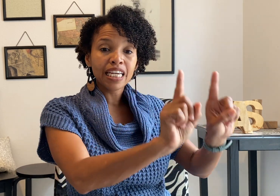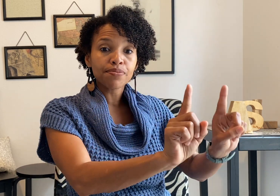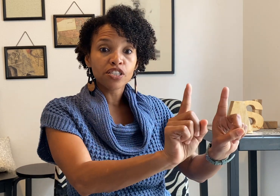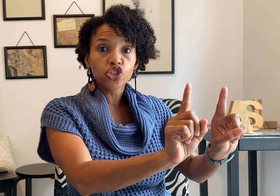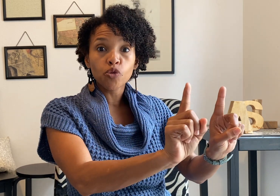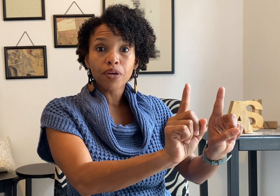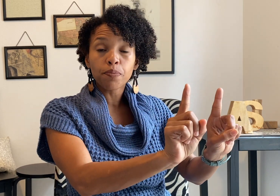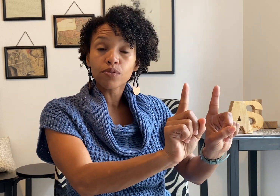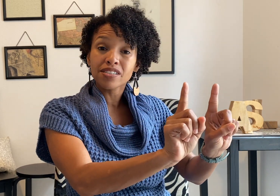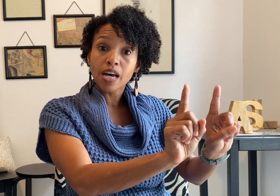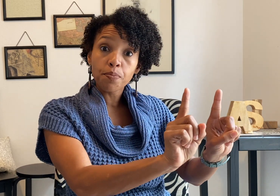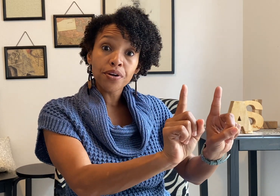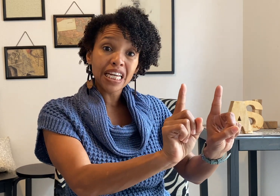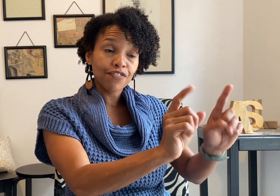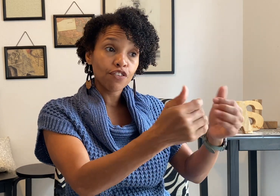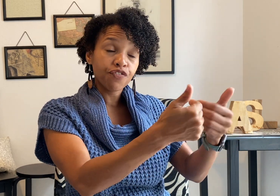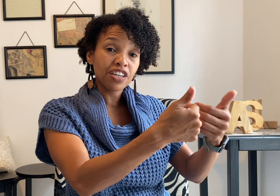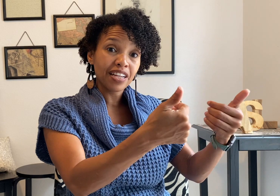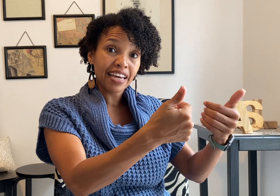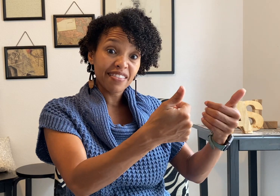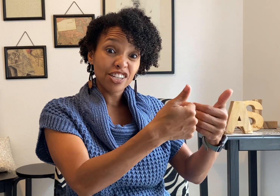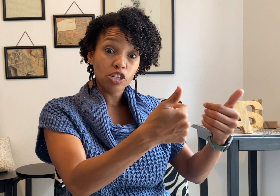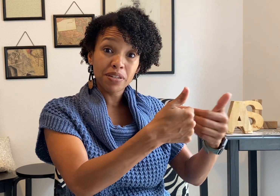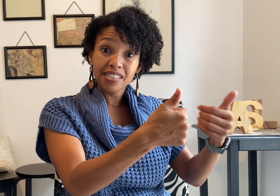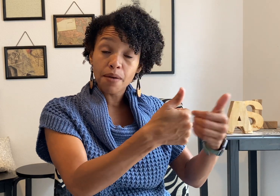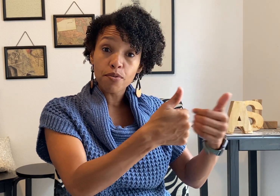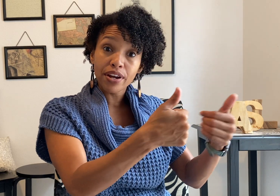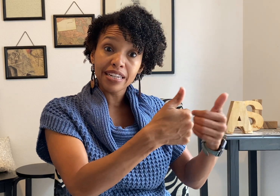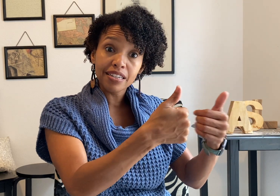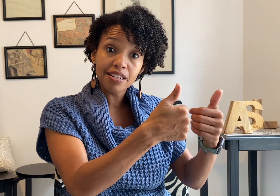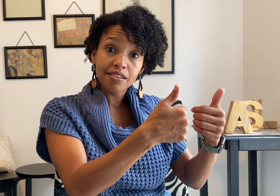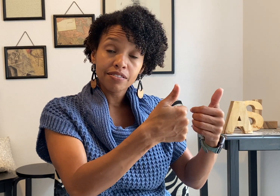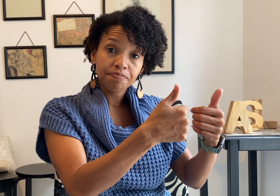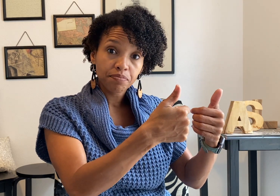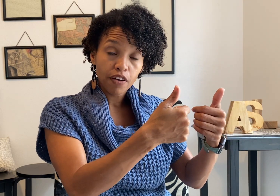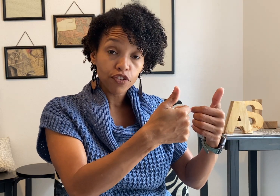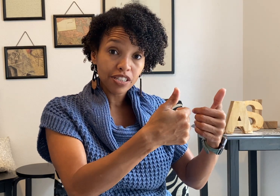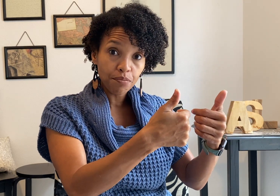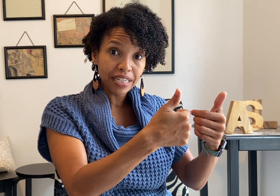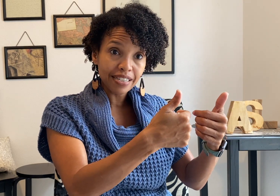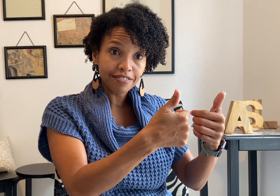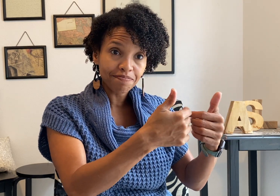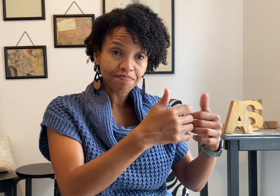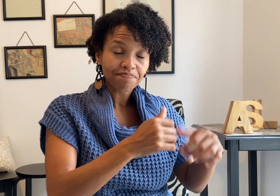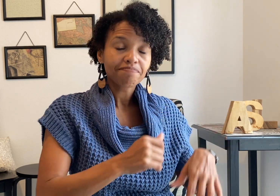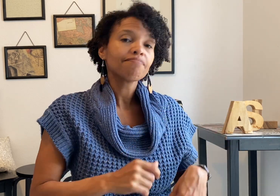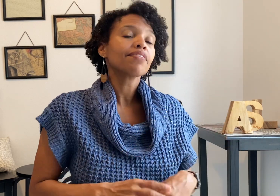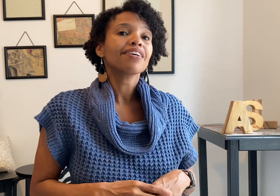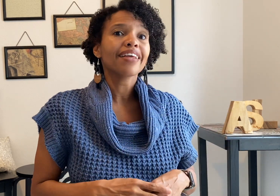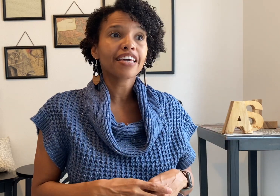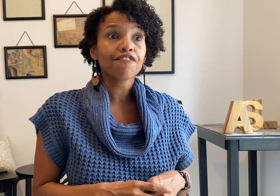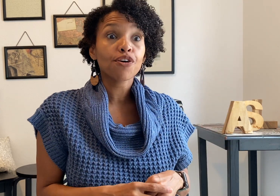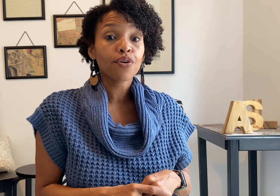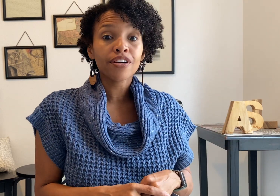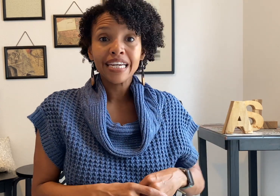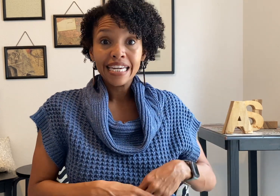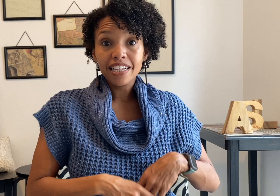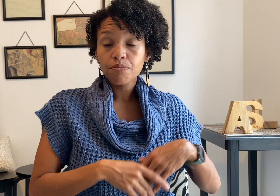the two people separate if you feel like they should be separated for some reason. Like if they were in the middle